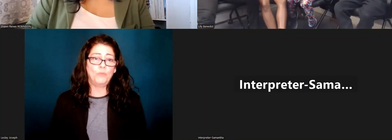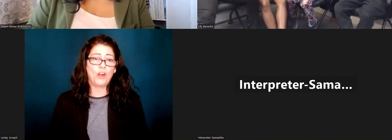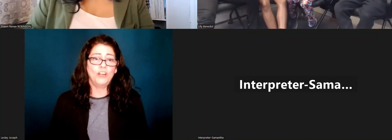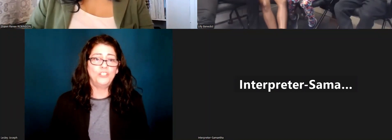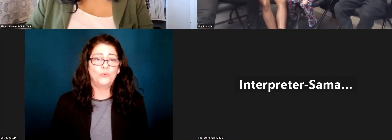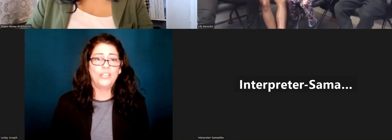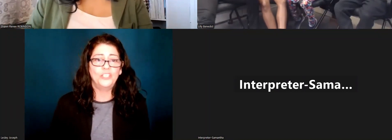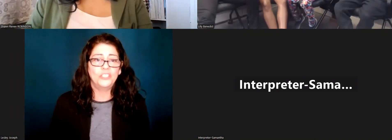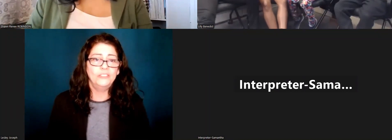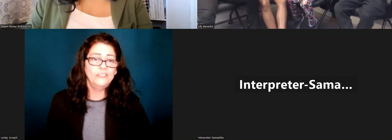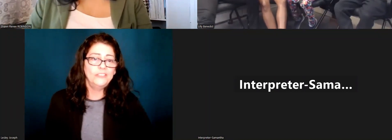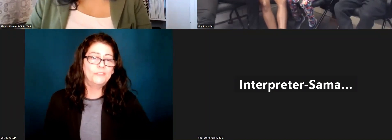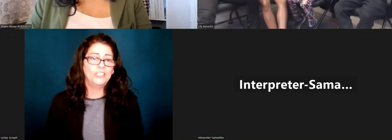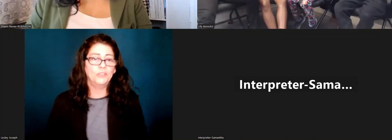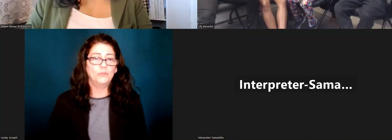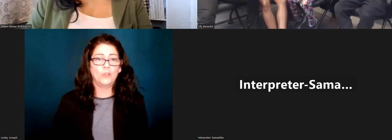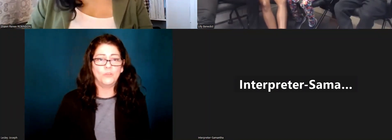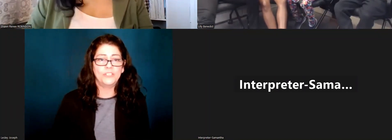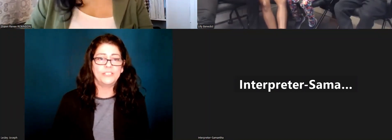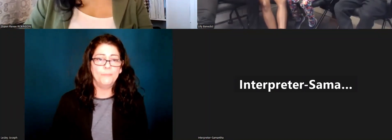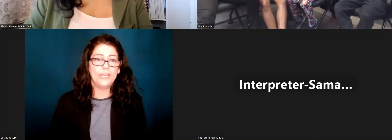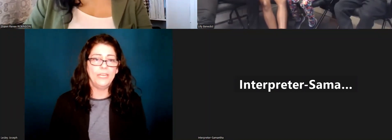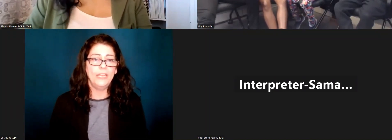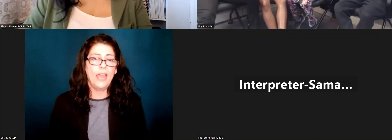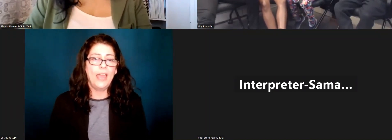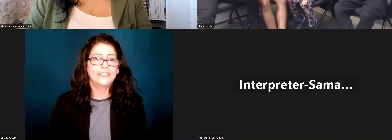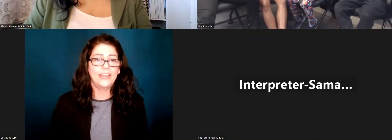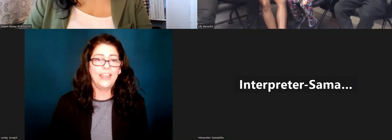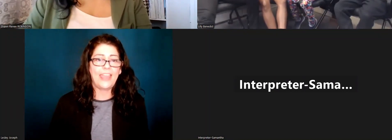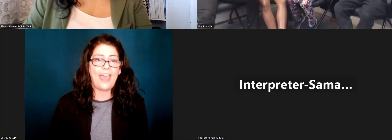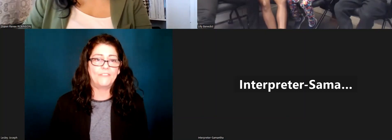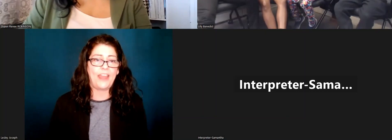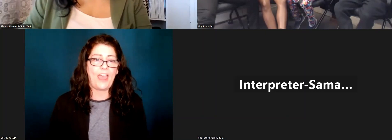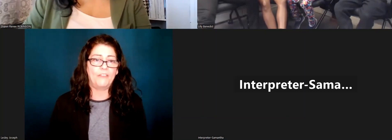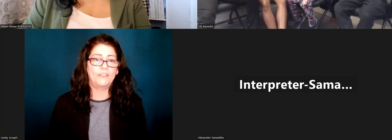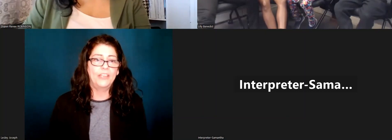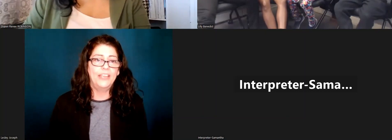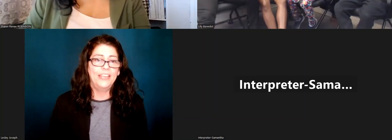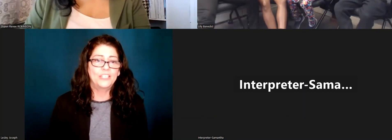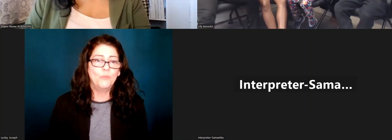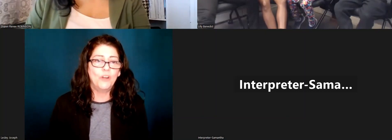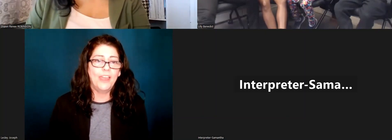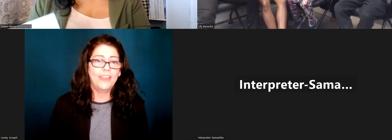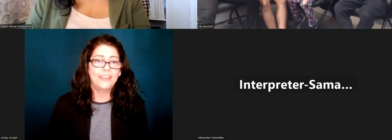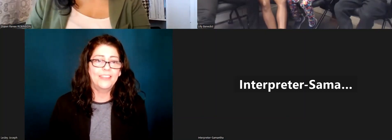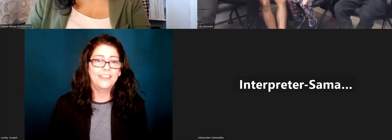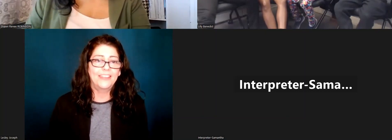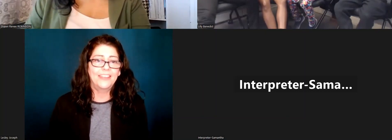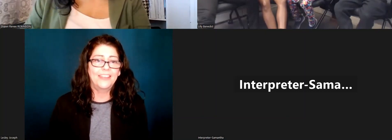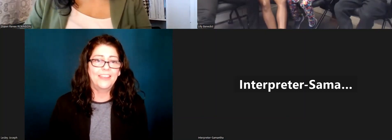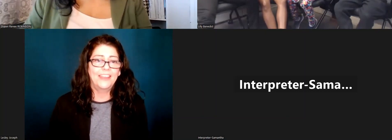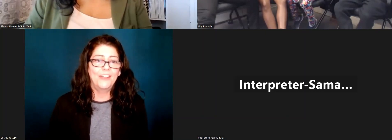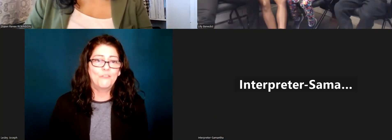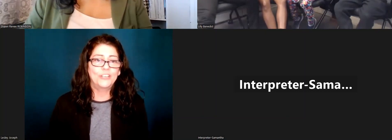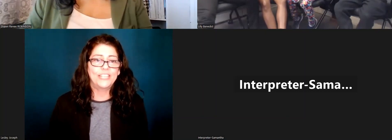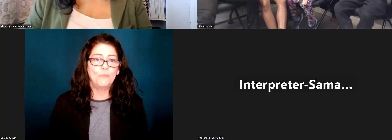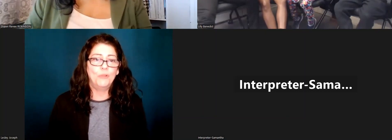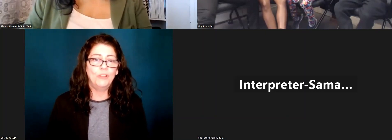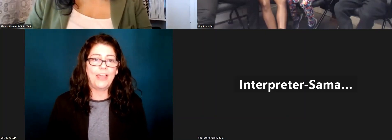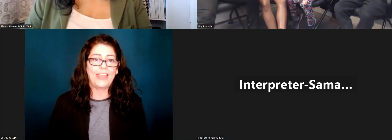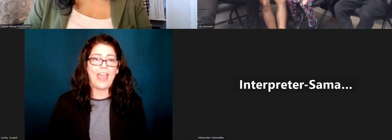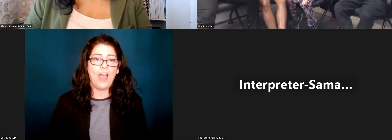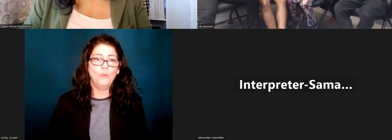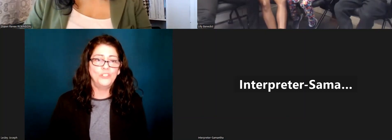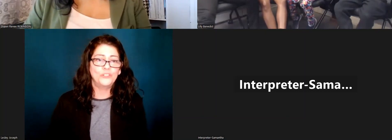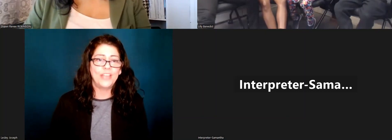So in regard to relations, feeling close to somebody, it's kind of like half and half. It's more like, for